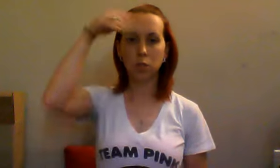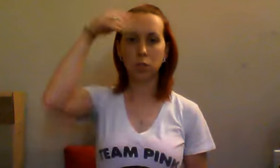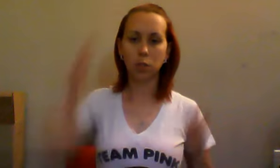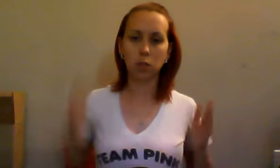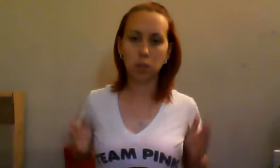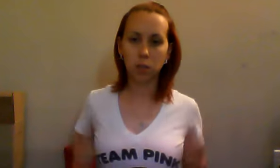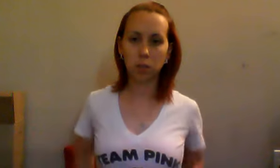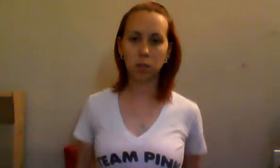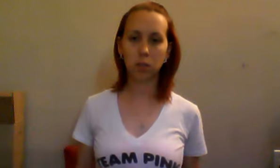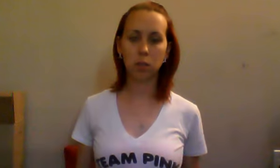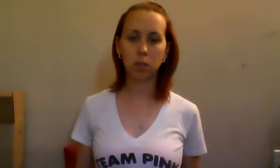student,